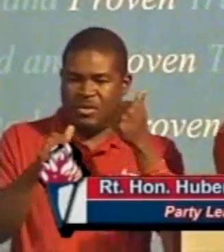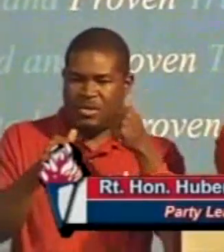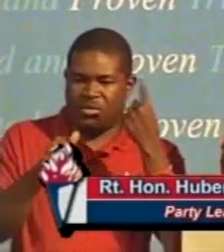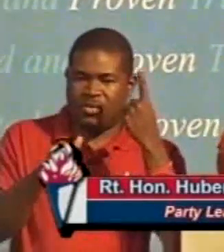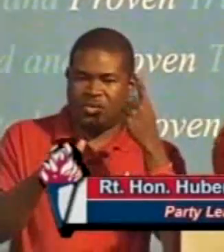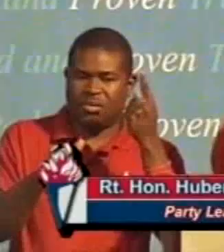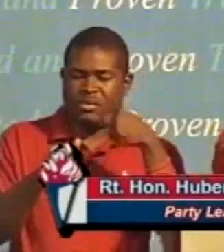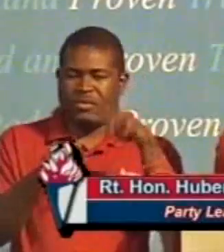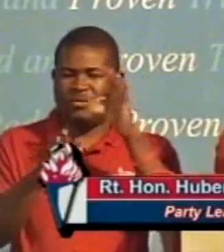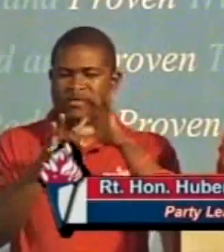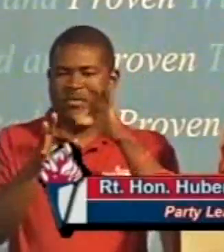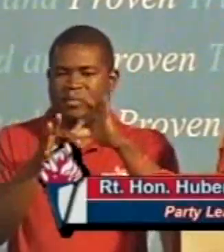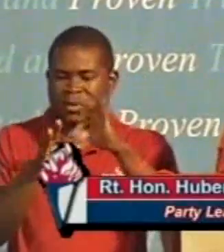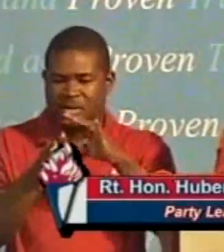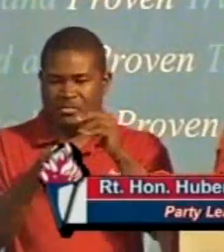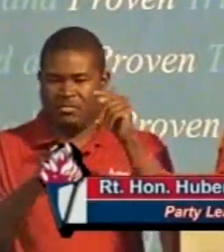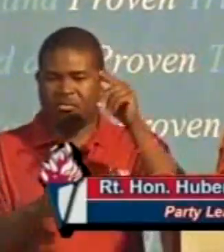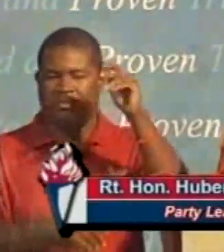PLP voted for.